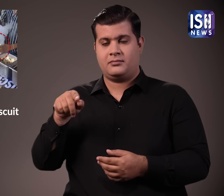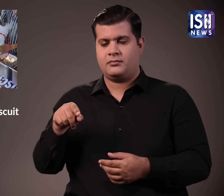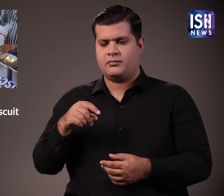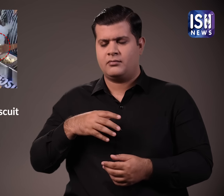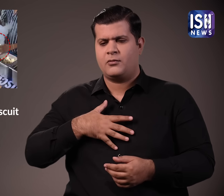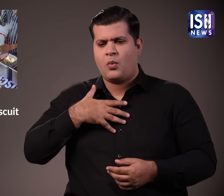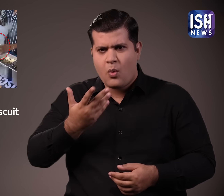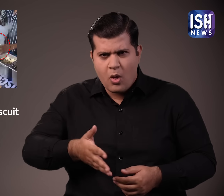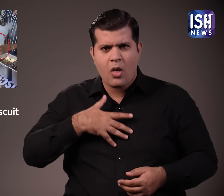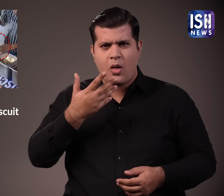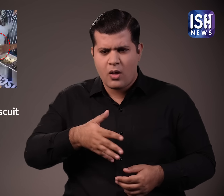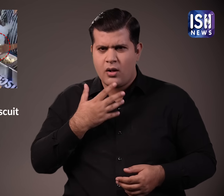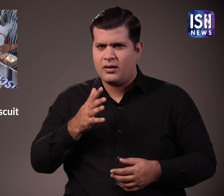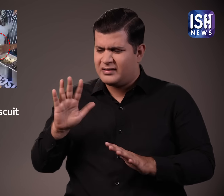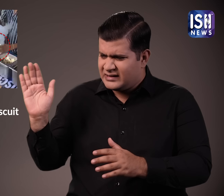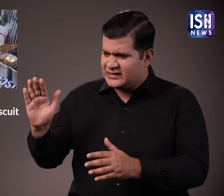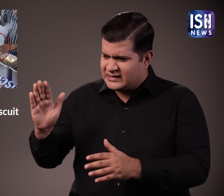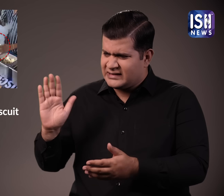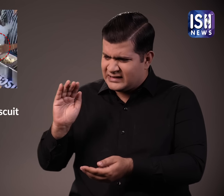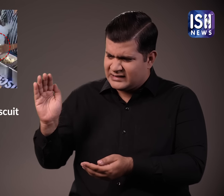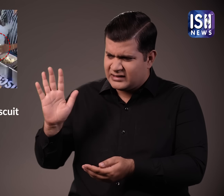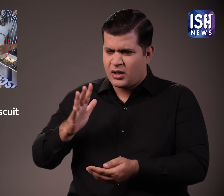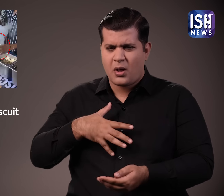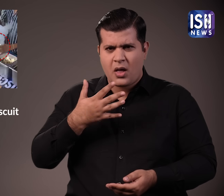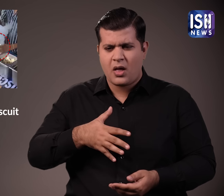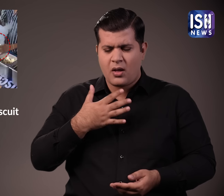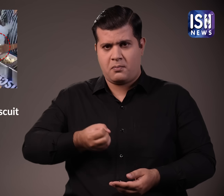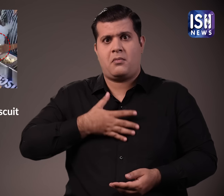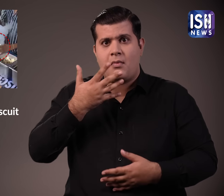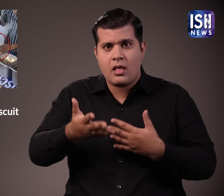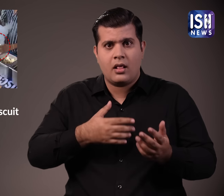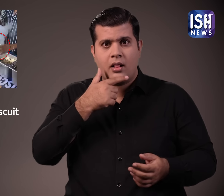After a while, Rabia started vomiting and bleeding from her mouth.